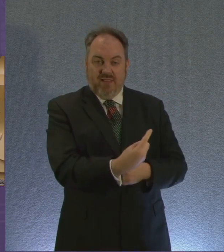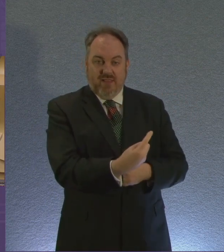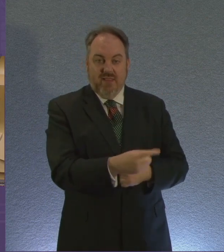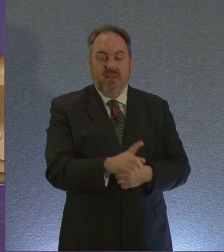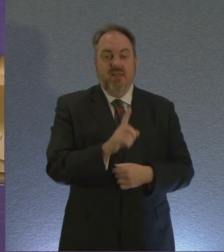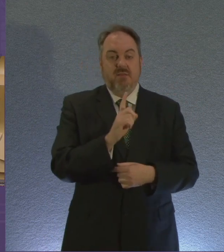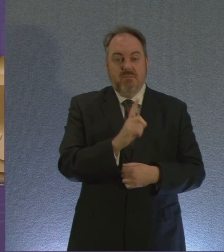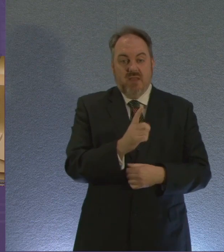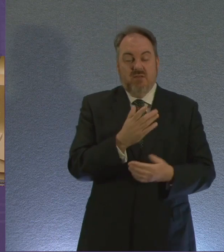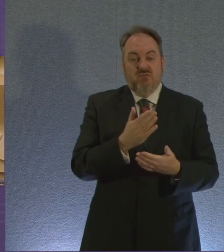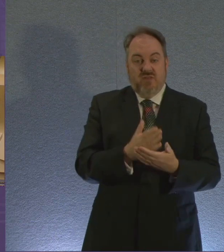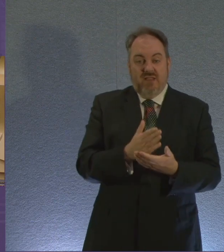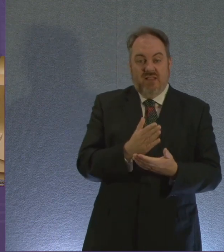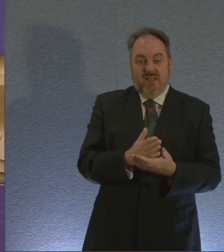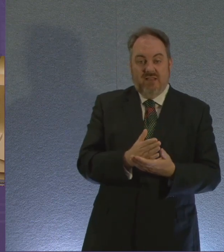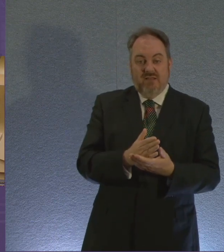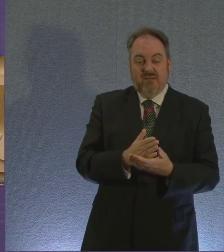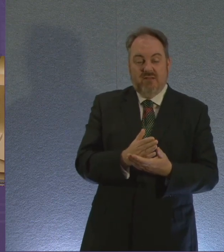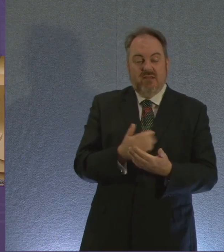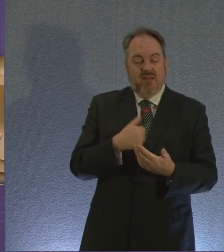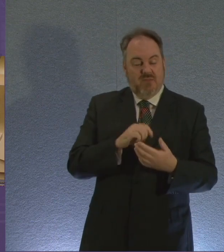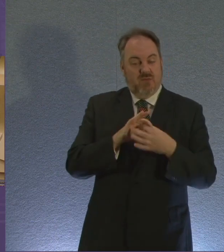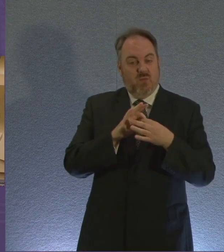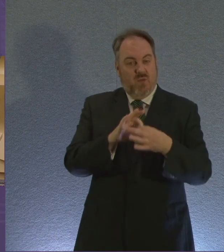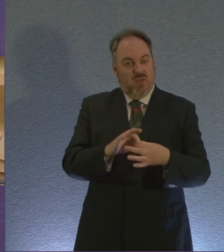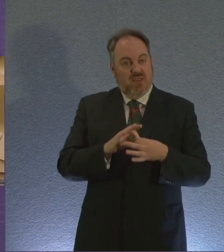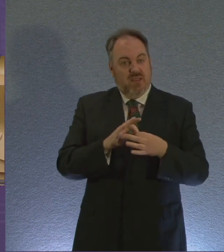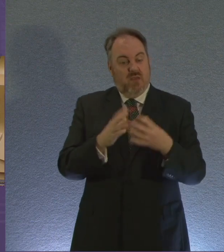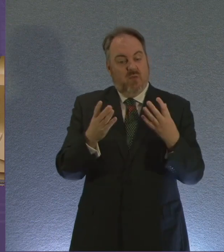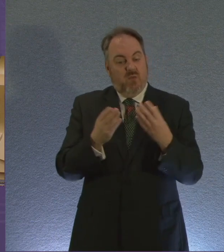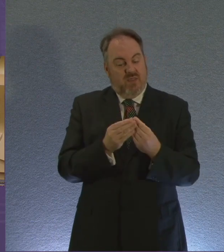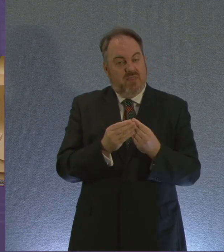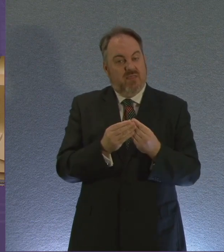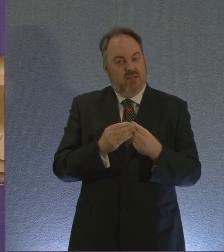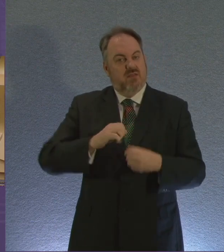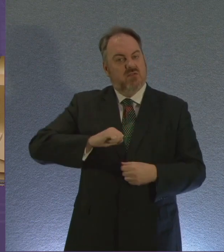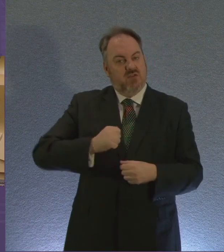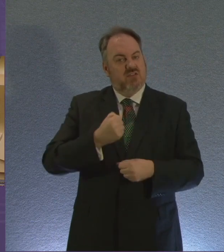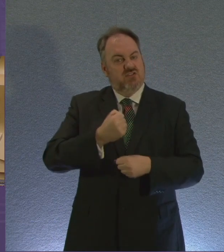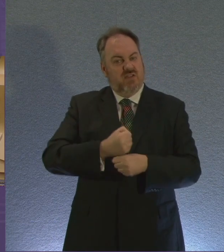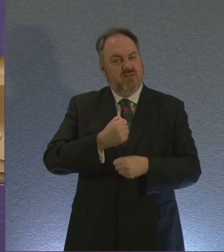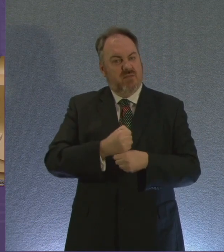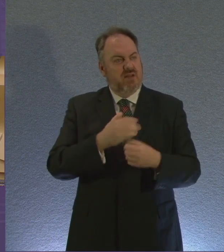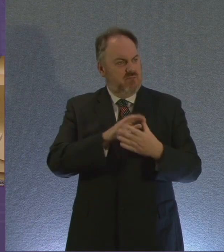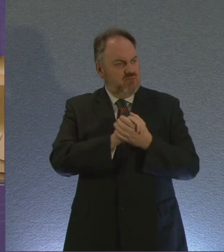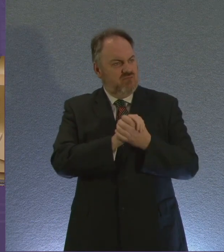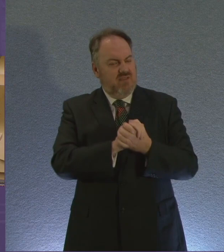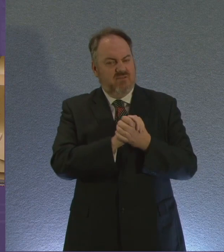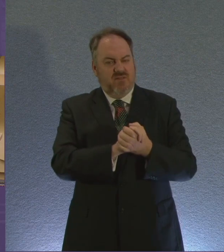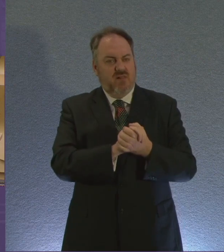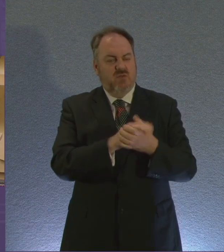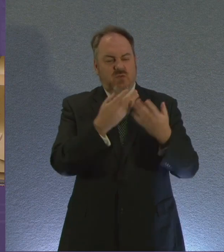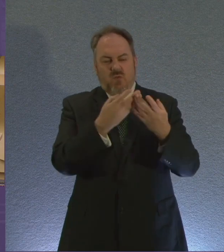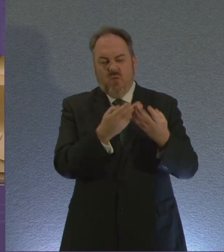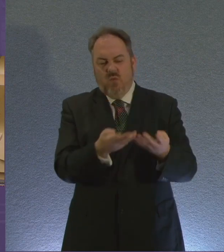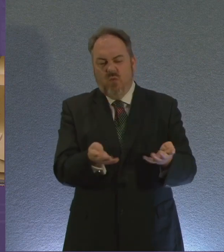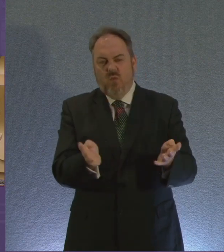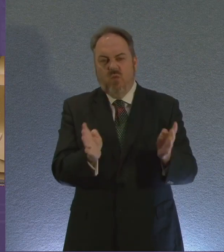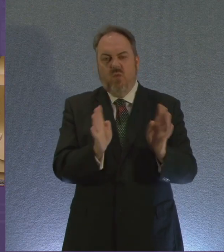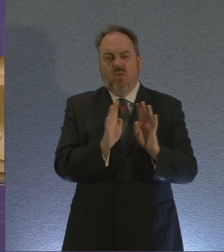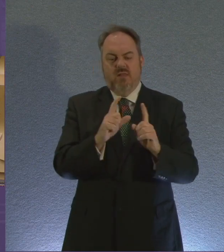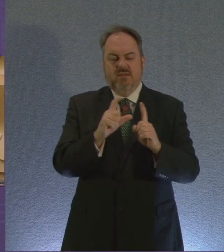for working so closely with the Scottish Government on this, but also all the DWP staff across the